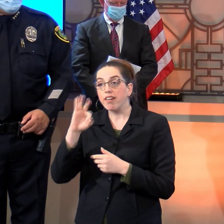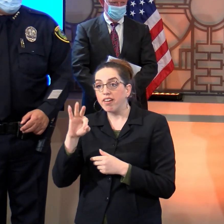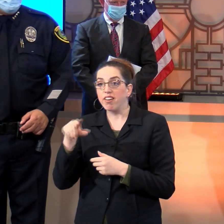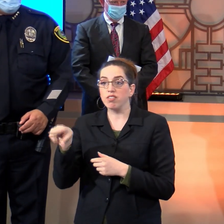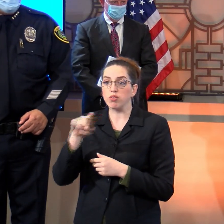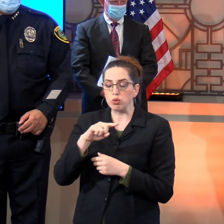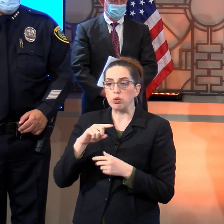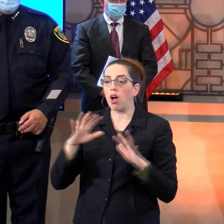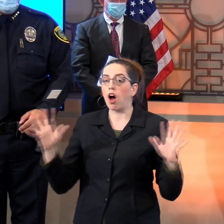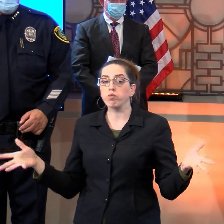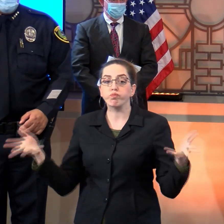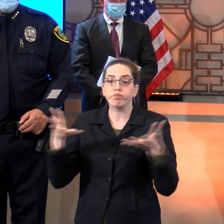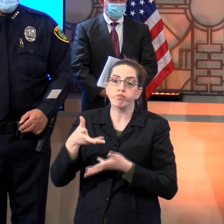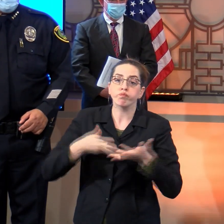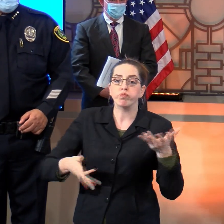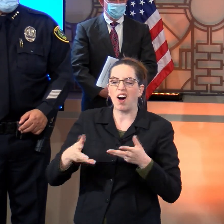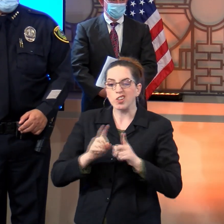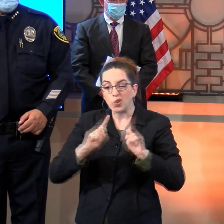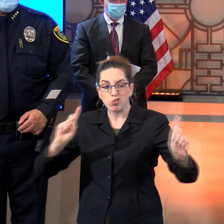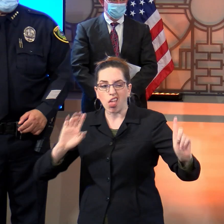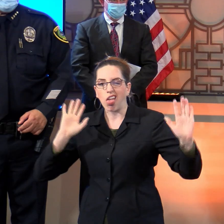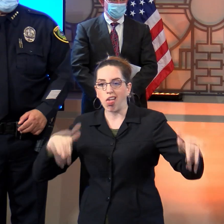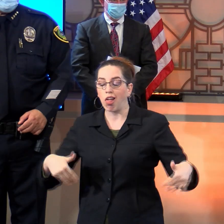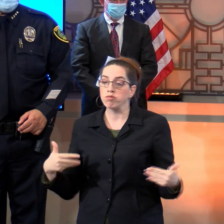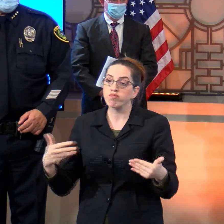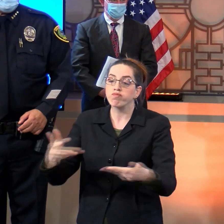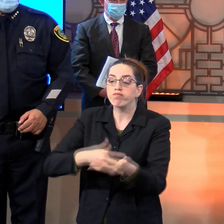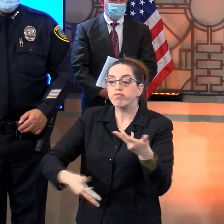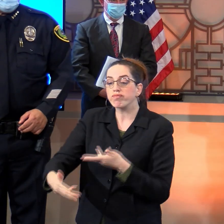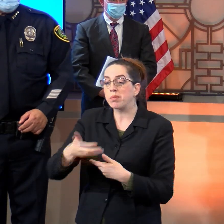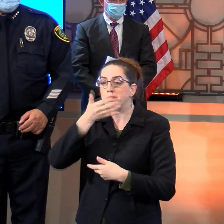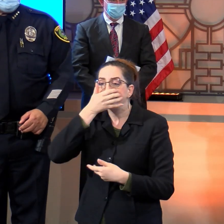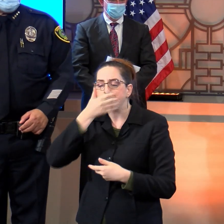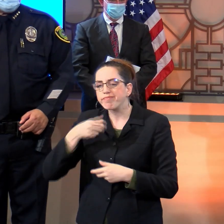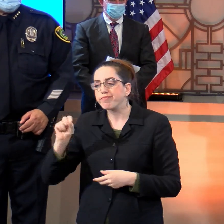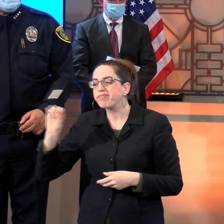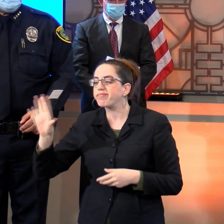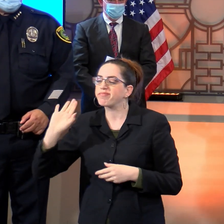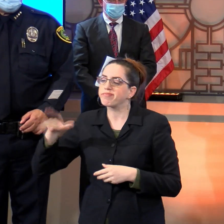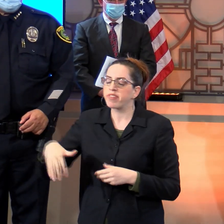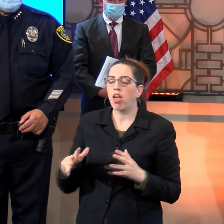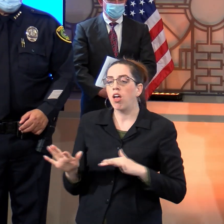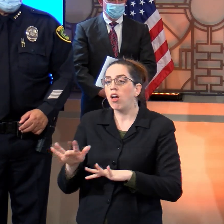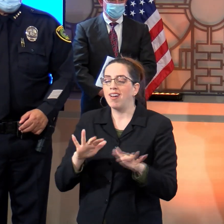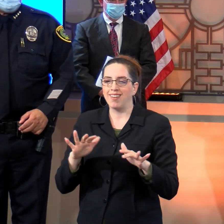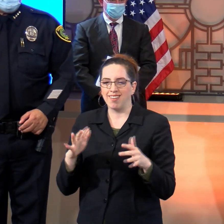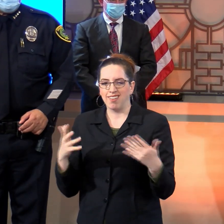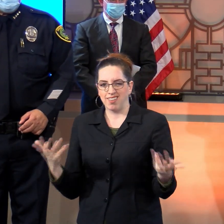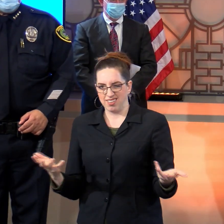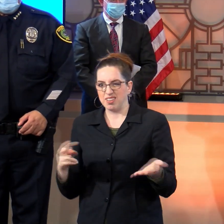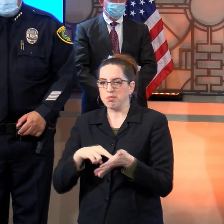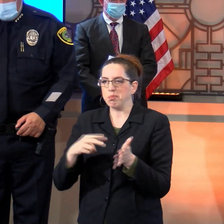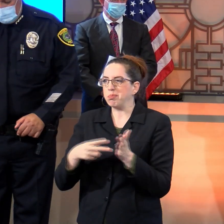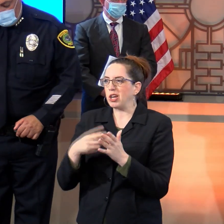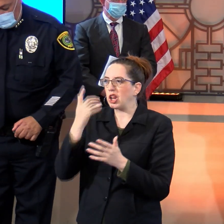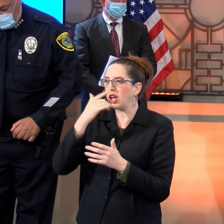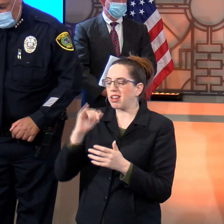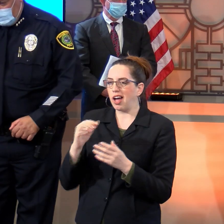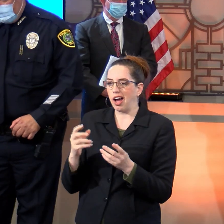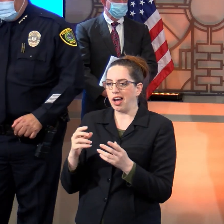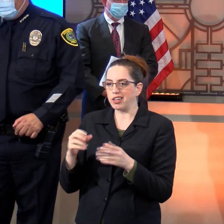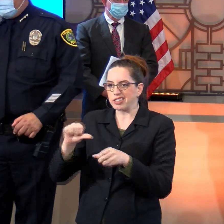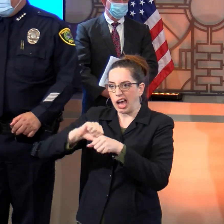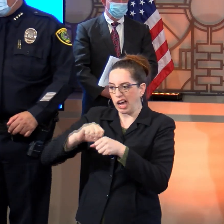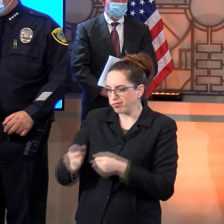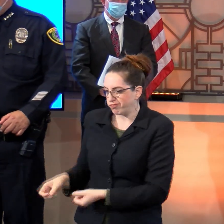start coming back together, not engaging in social distancing, not wearing the face coverings, then it's almost like adding fuel to the fire.